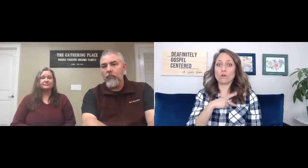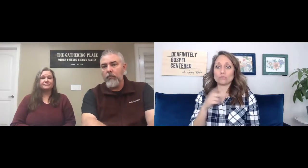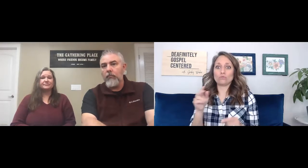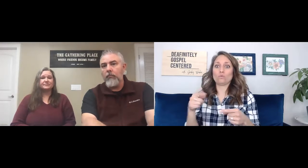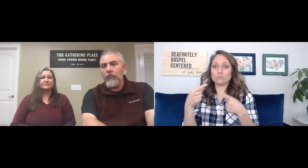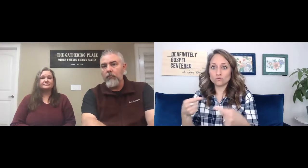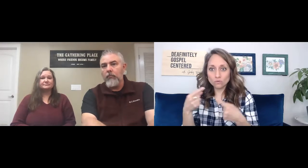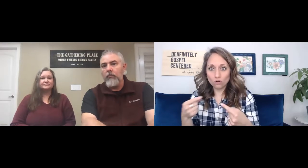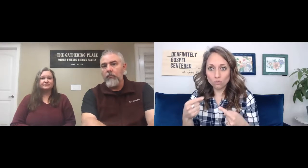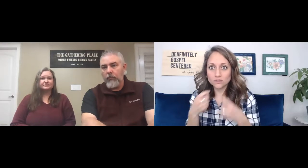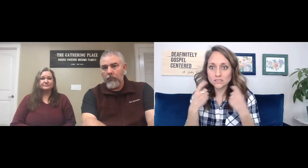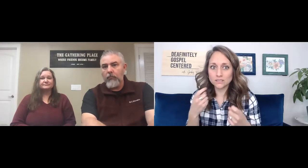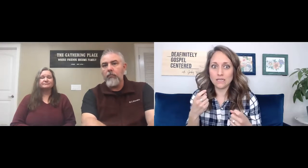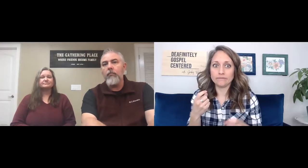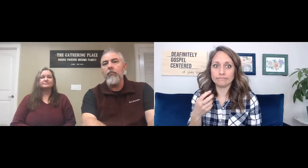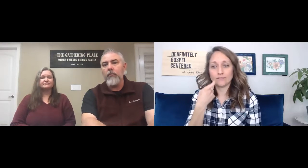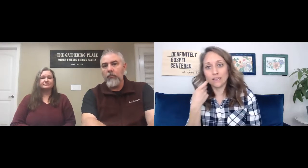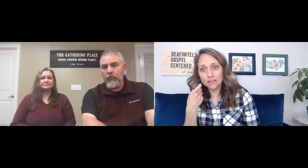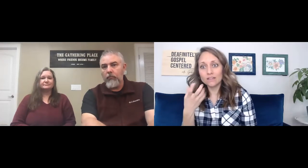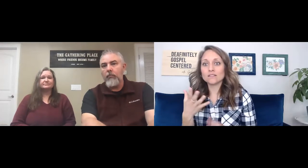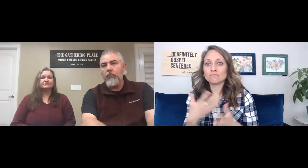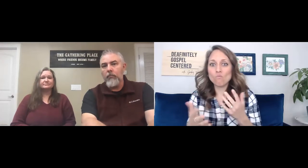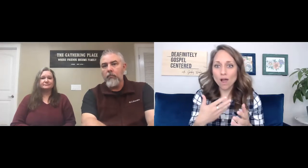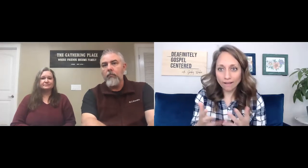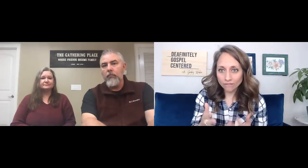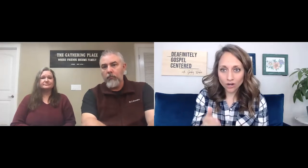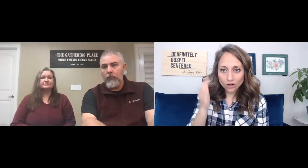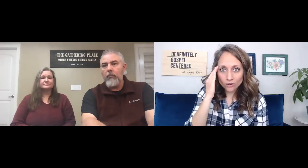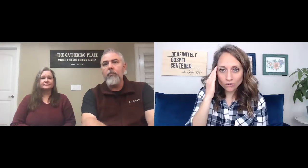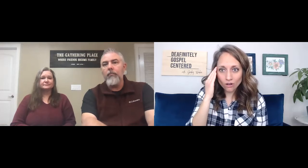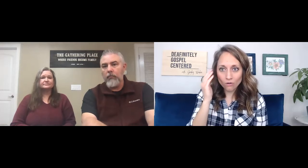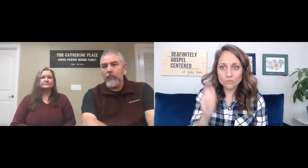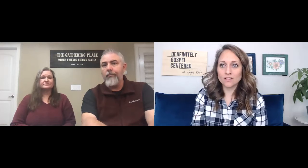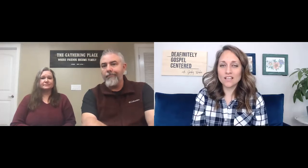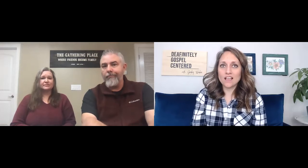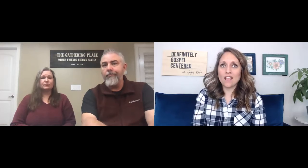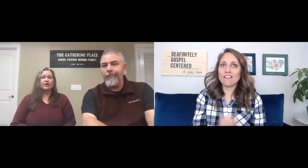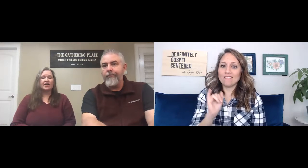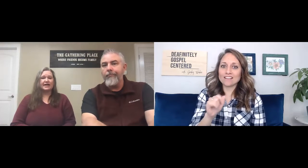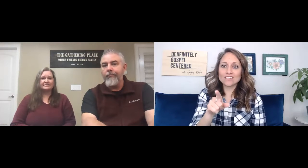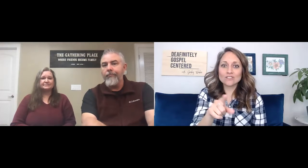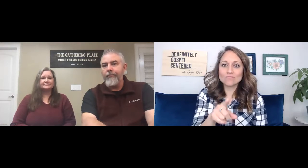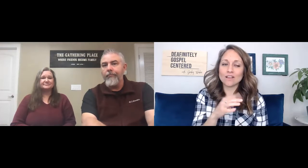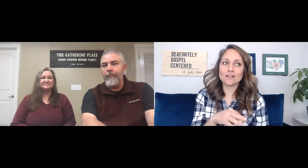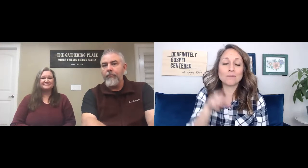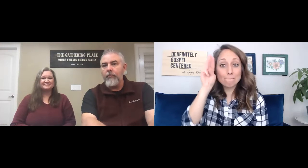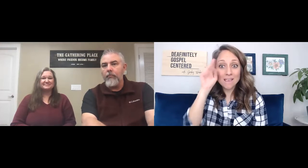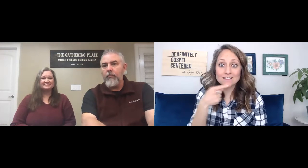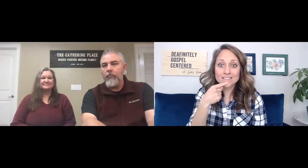through marriage struggles or personal struggles, sin, addiction, anything, And that's like Mandy